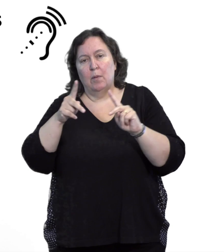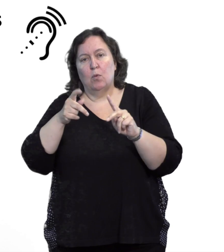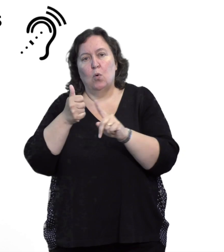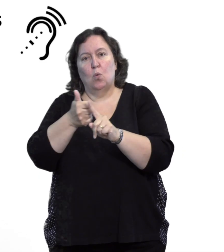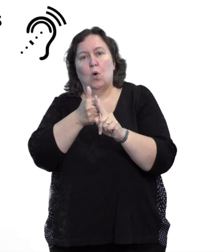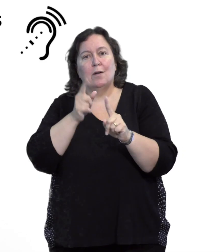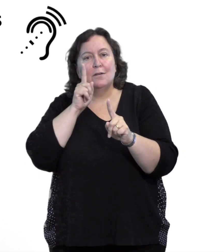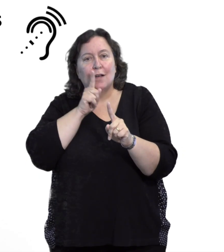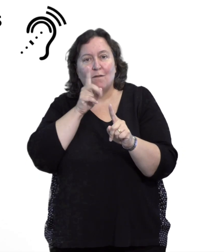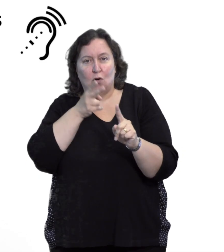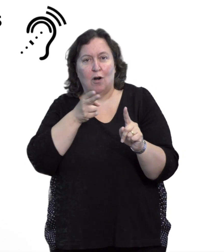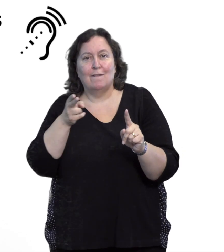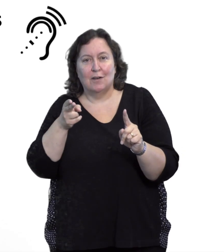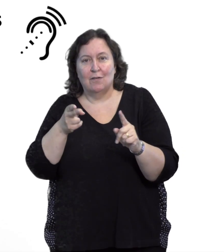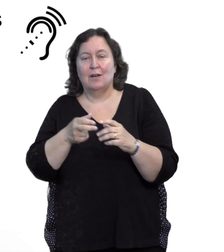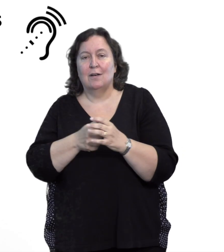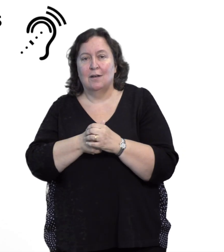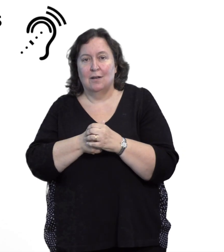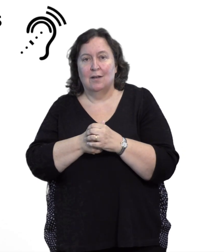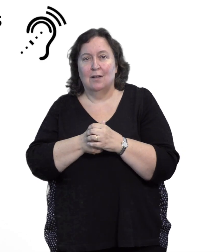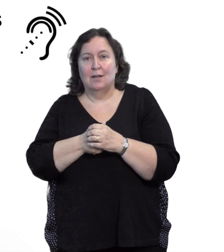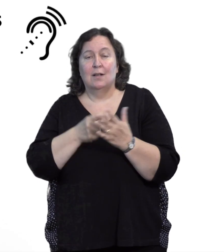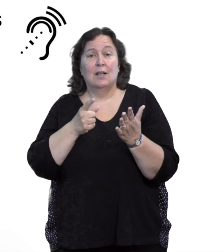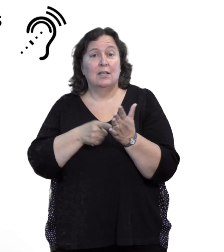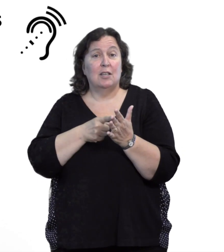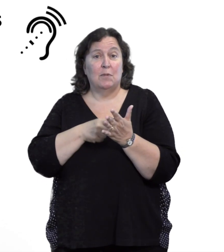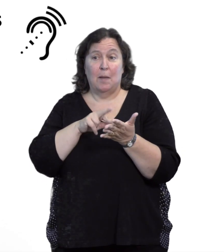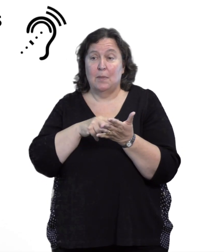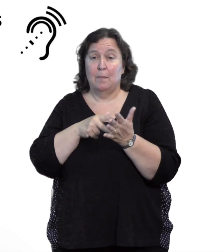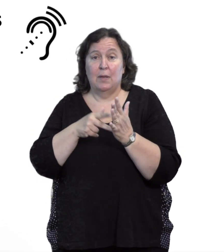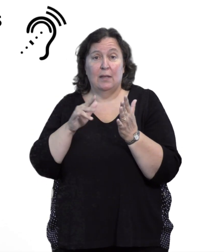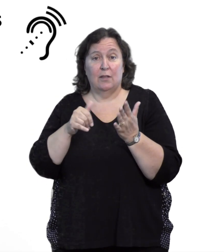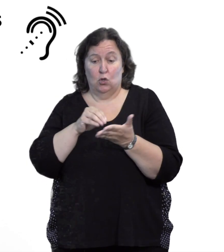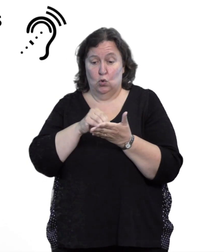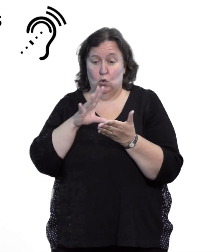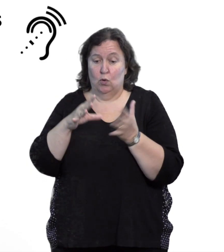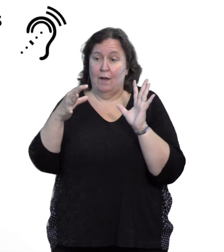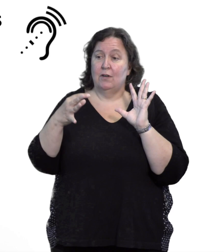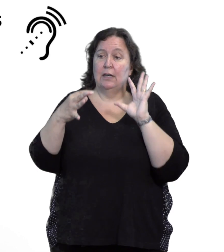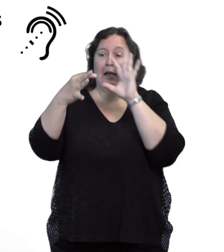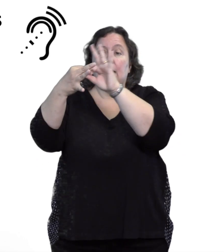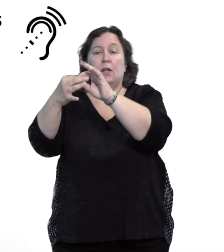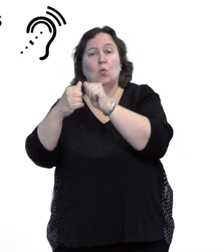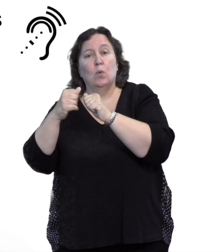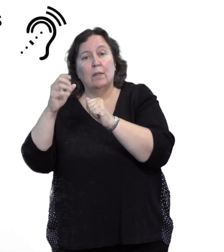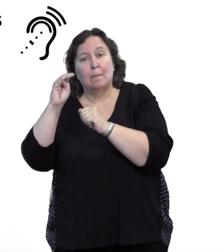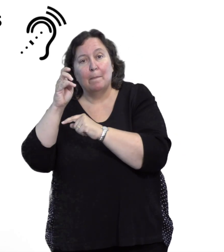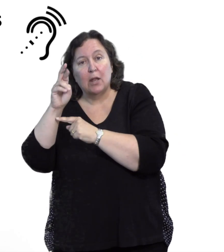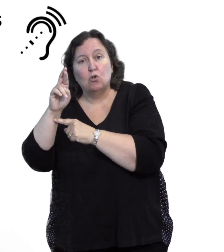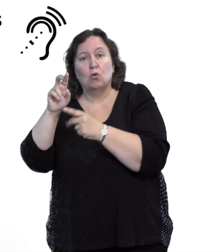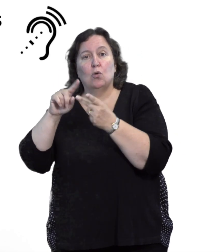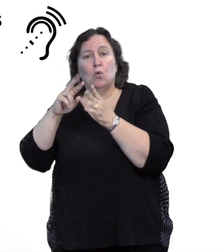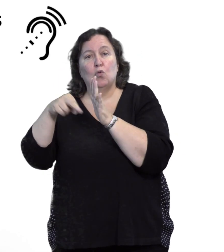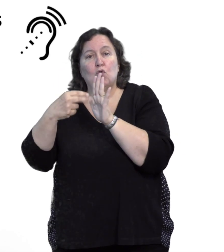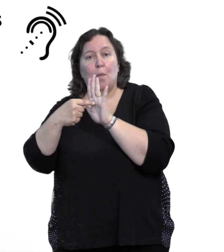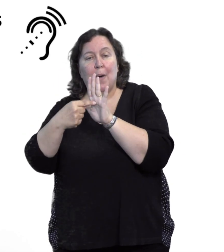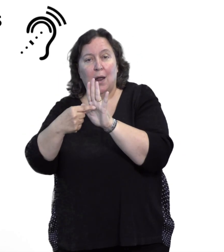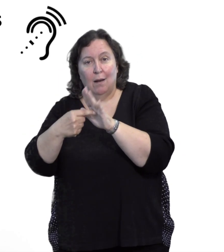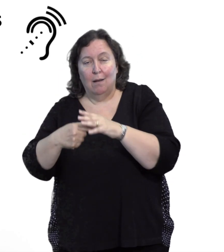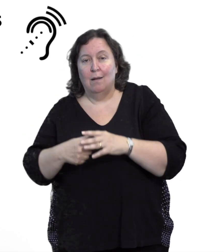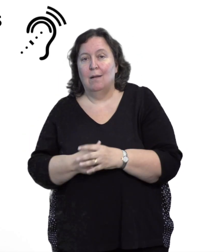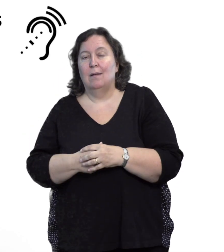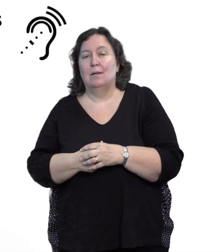hearing. Sometimes this means connecting students and families to mentors or role models. Sometimes it